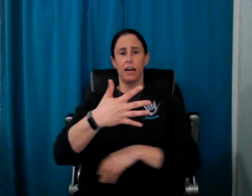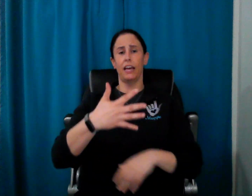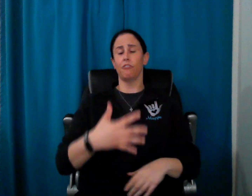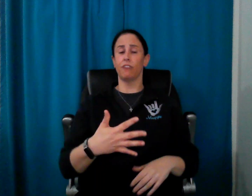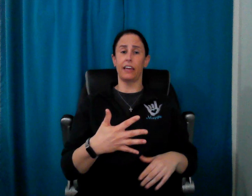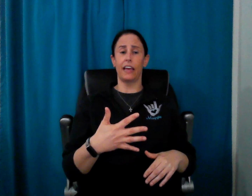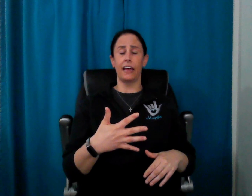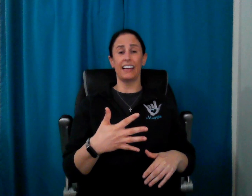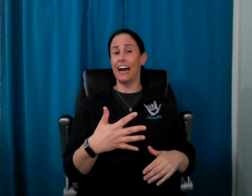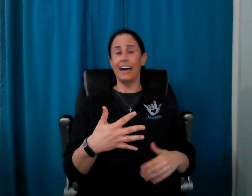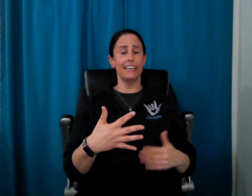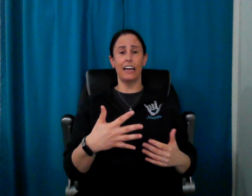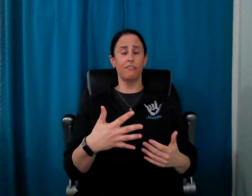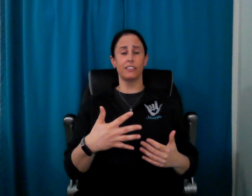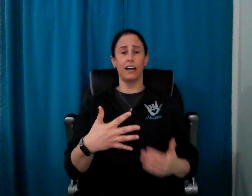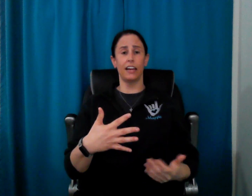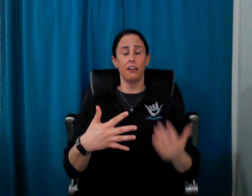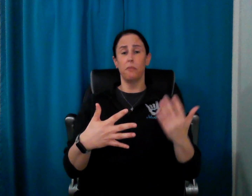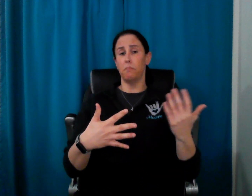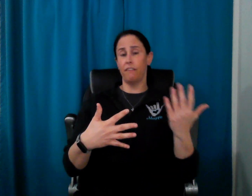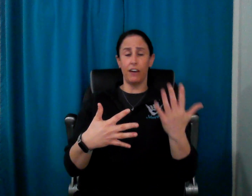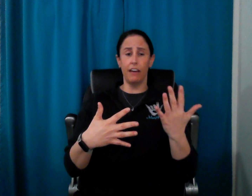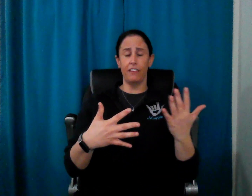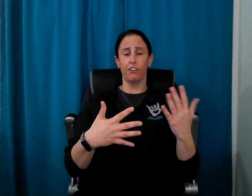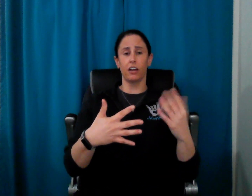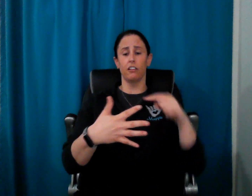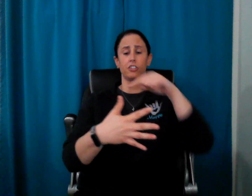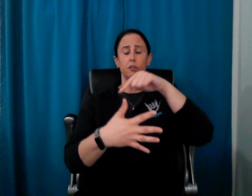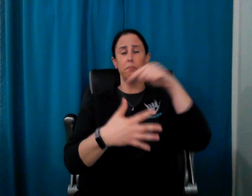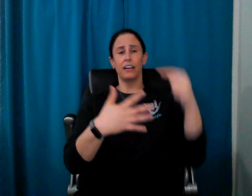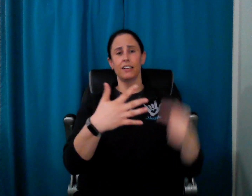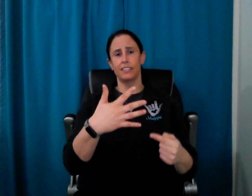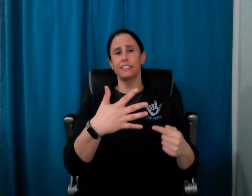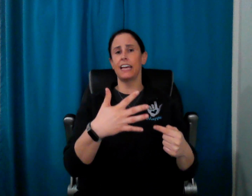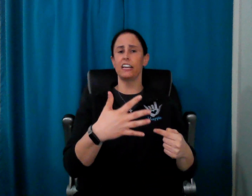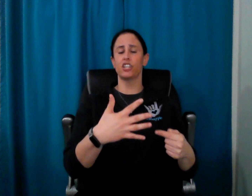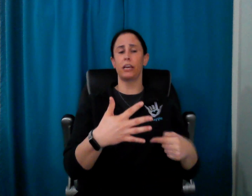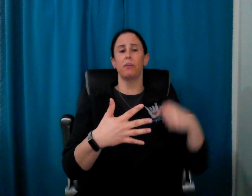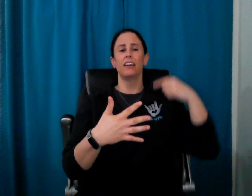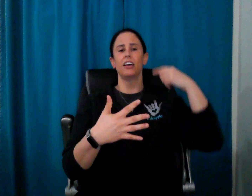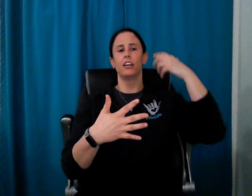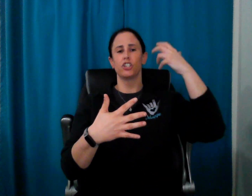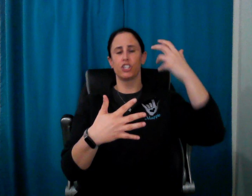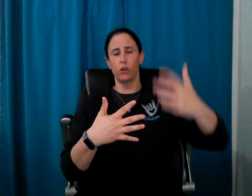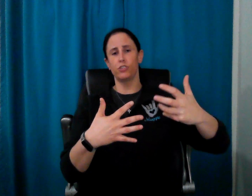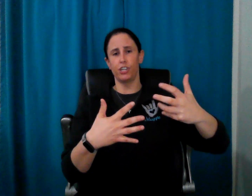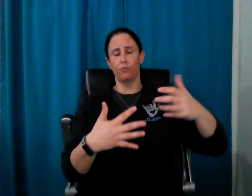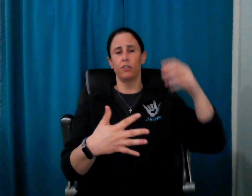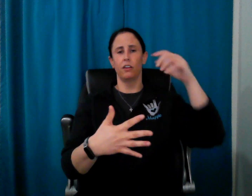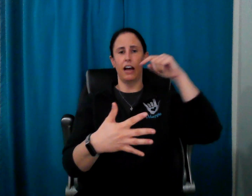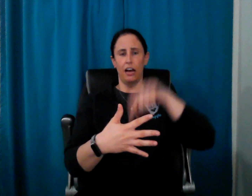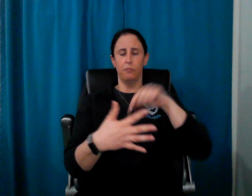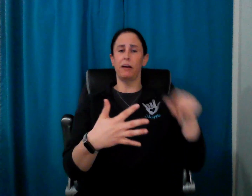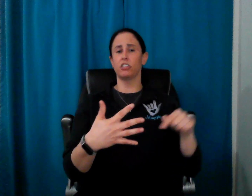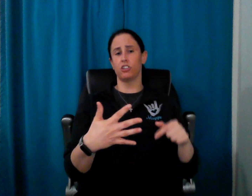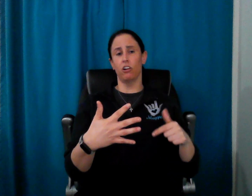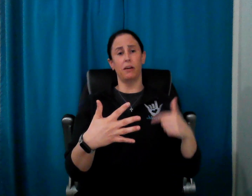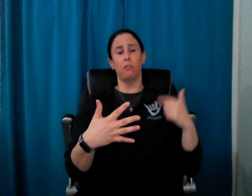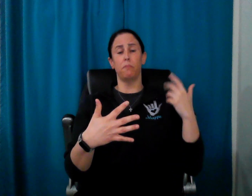my ranking hand. I didn't have to sign my 5 favorite colors because this hand shape shows you I'm about to talk about my